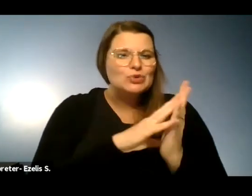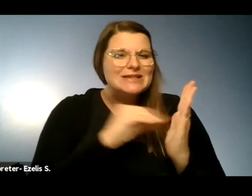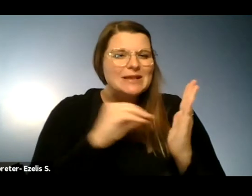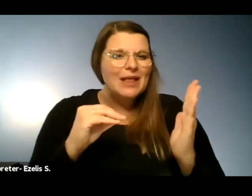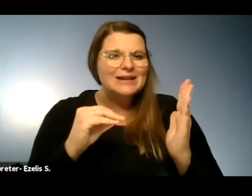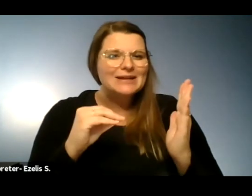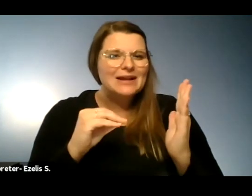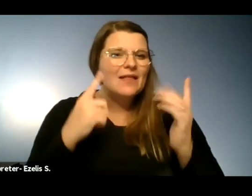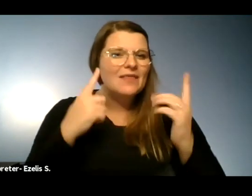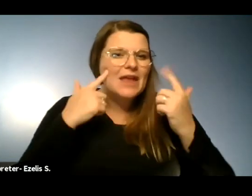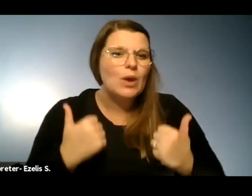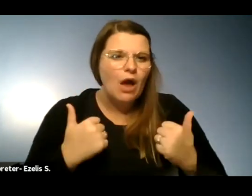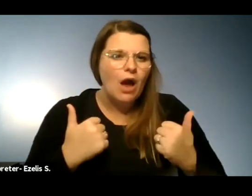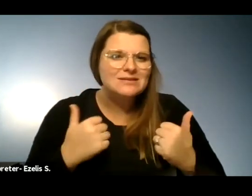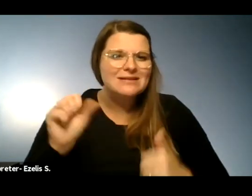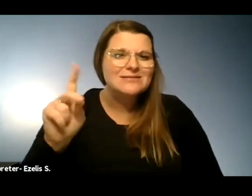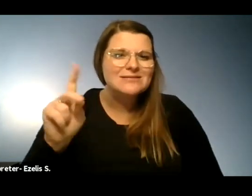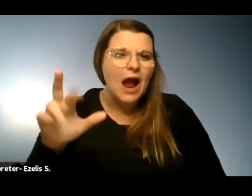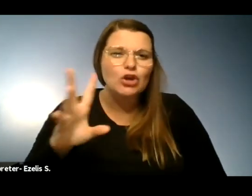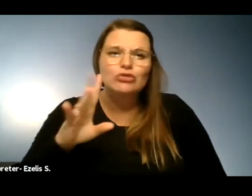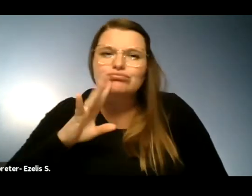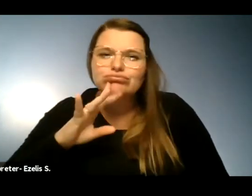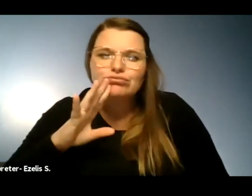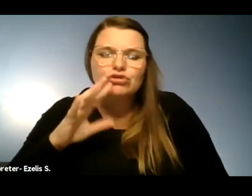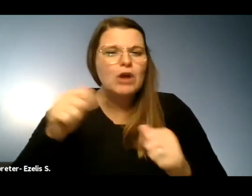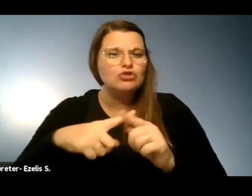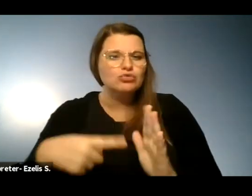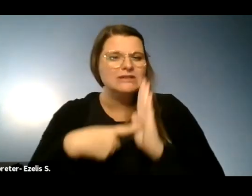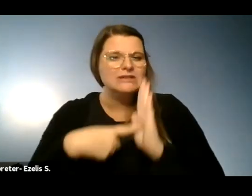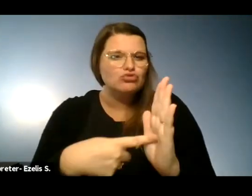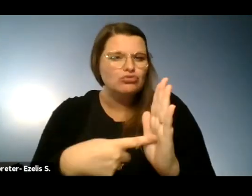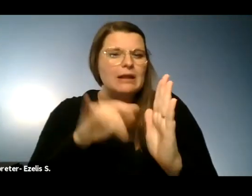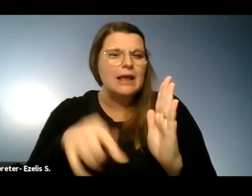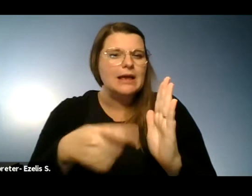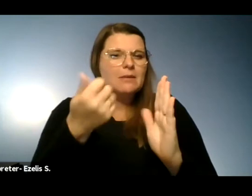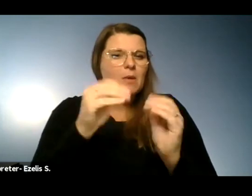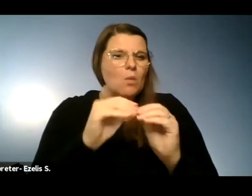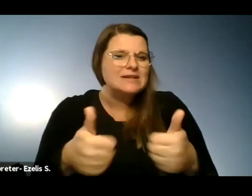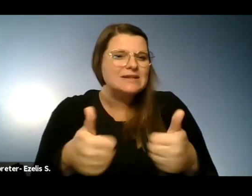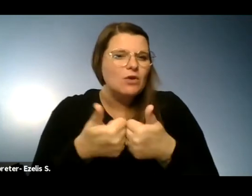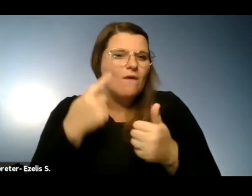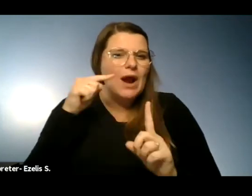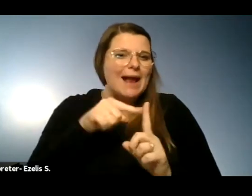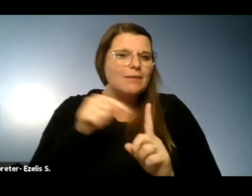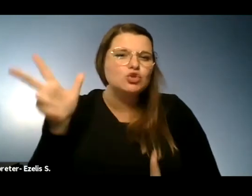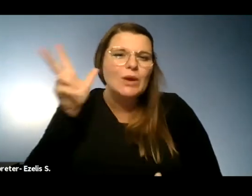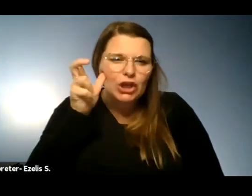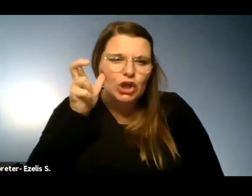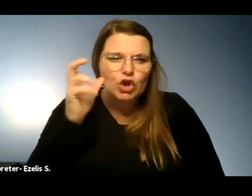hearing loss that Skylar has, as a way of demonstrating that it's a little bit more difficult for him to hear.